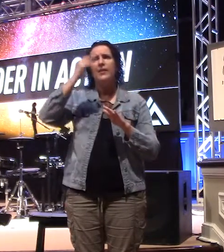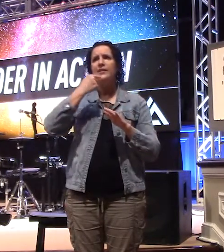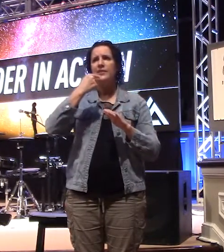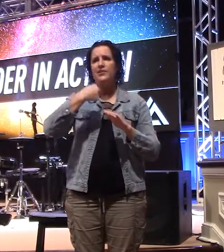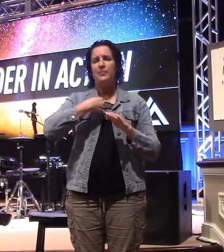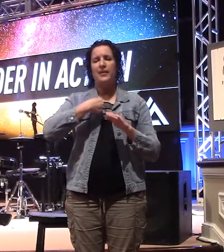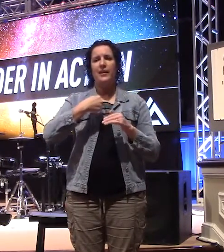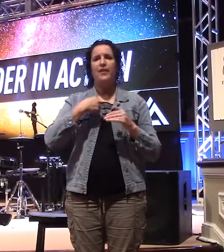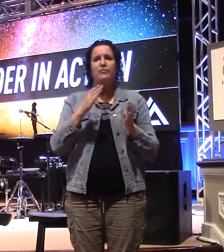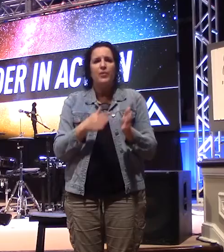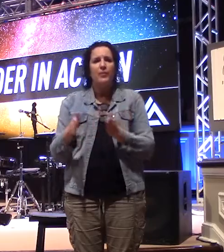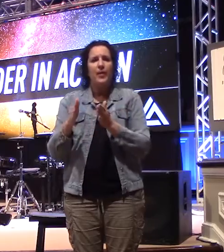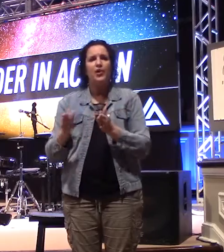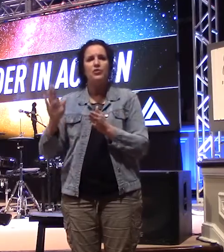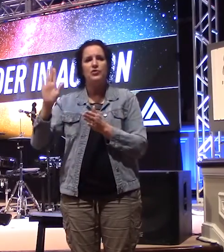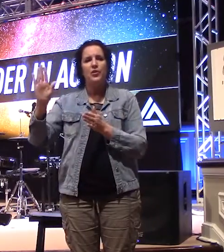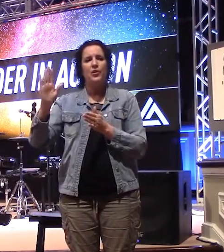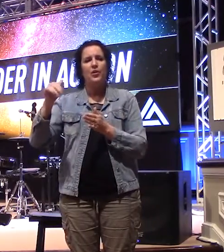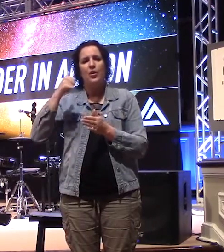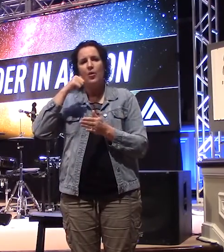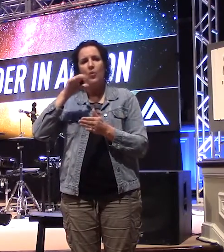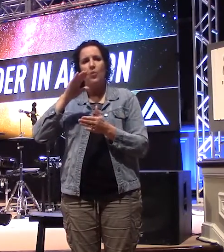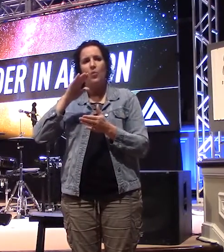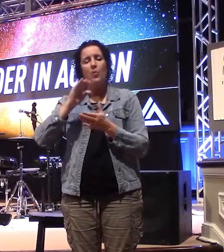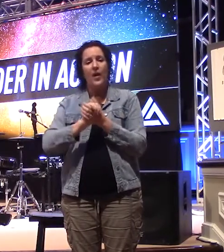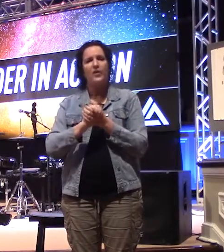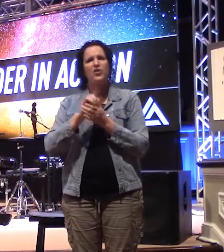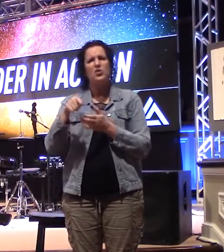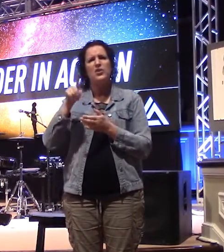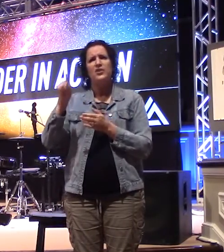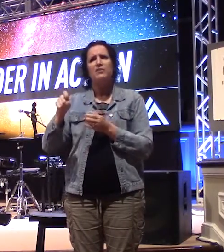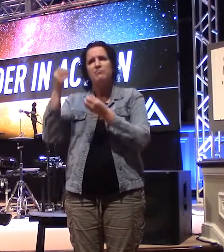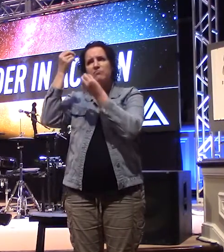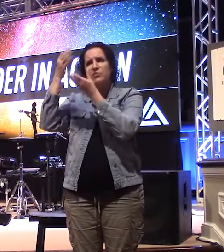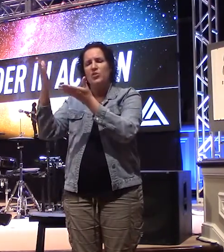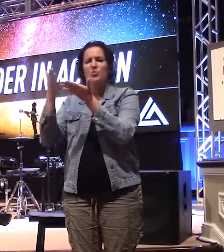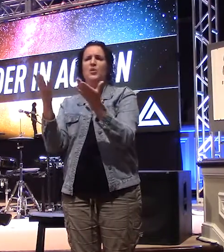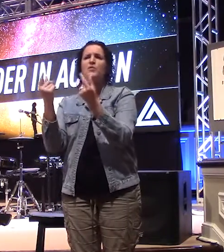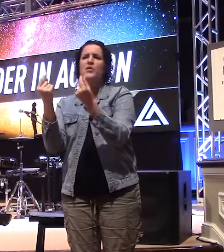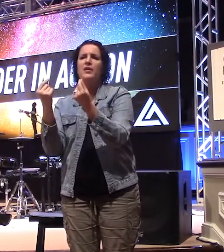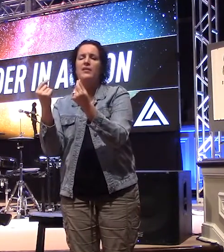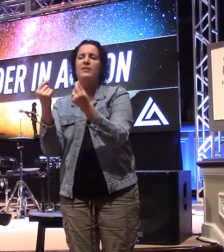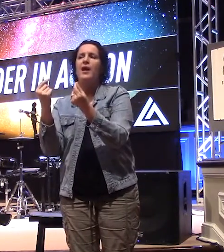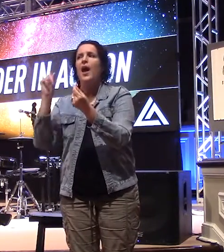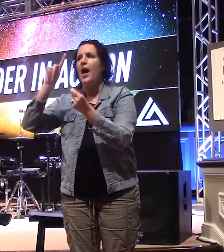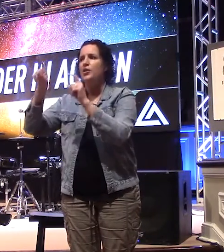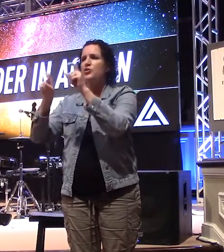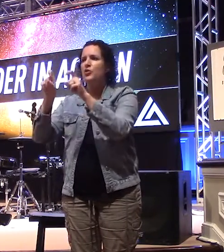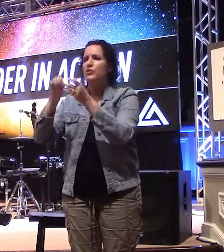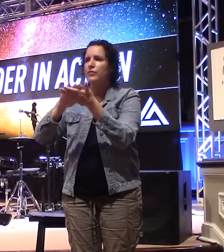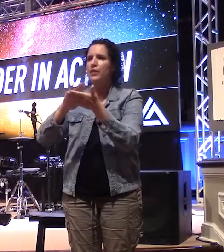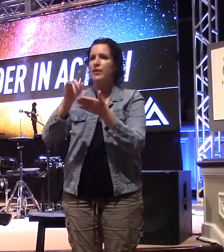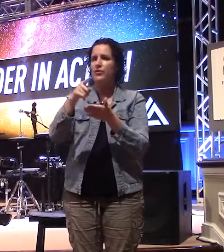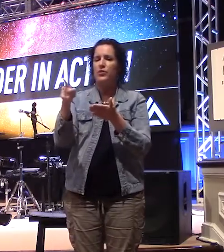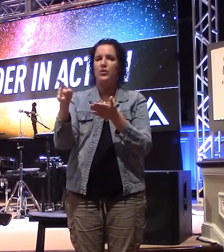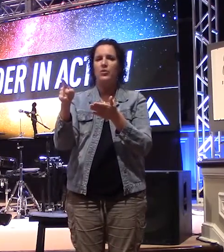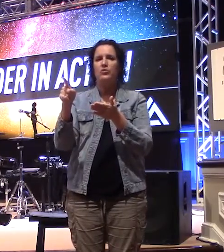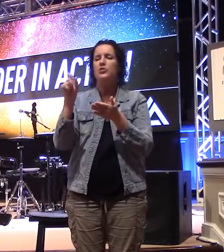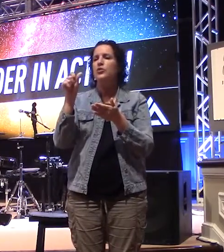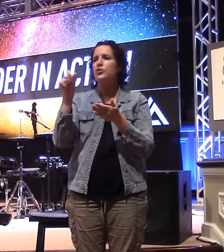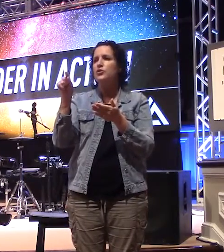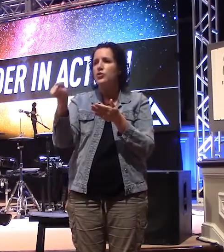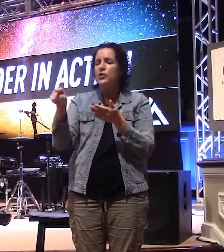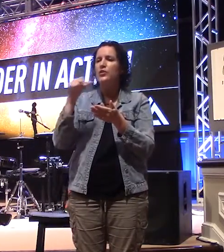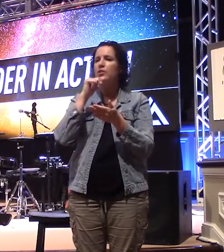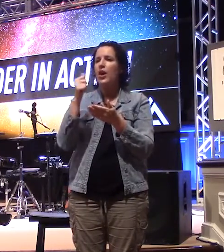prepared your wife. You need to go to her and tell her what you've done, and ask her to forgive you, so you can not do